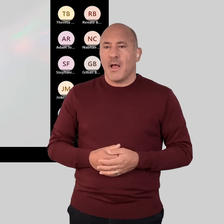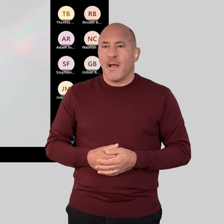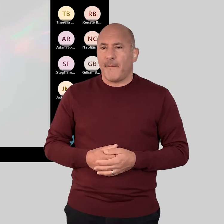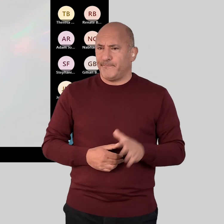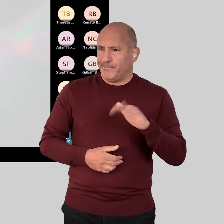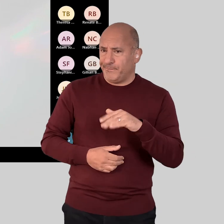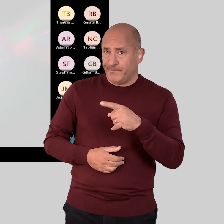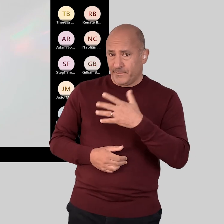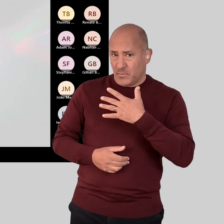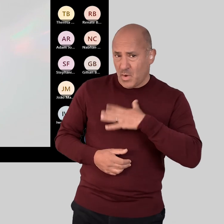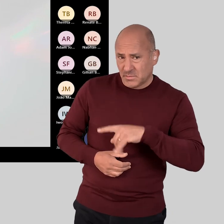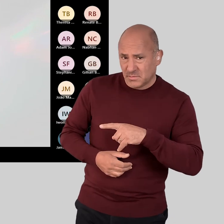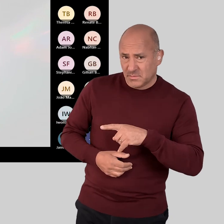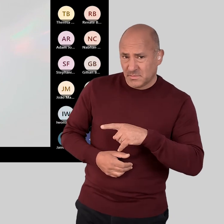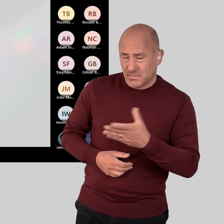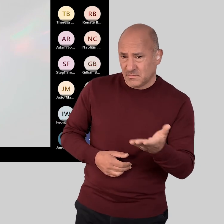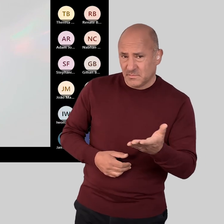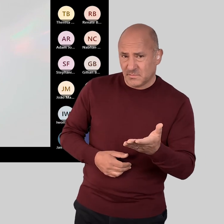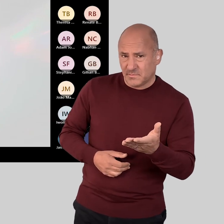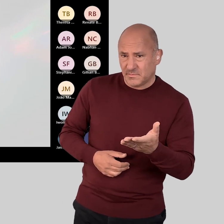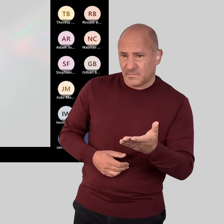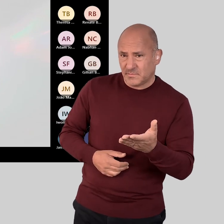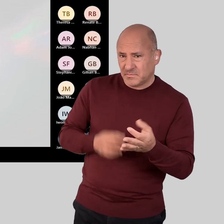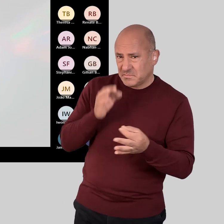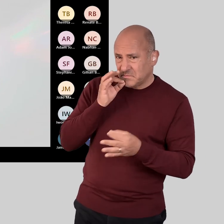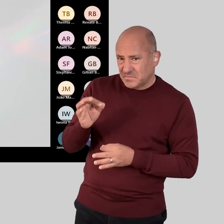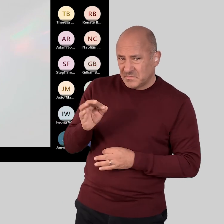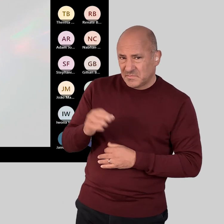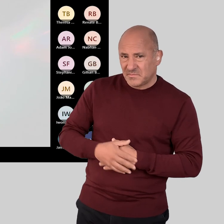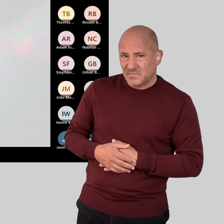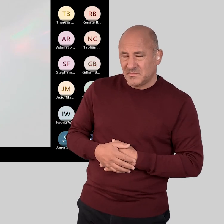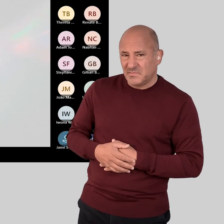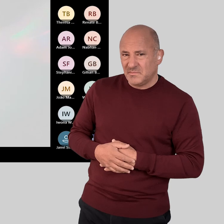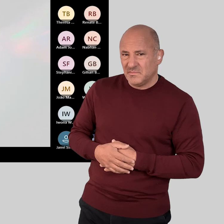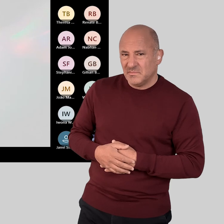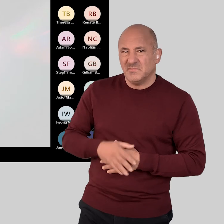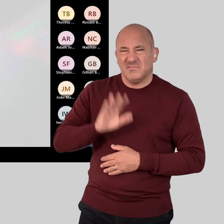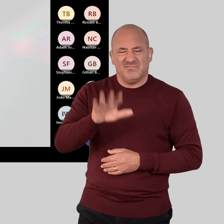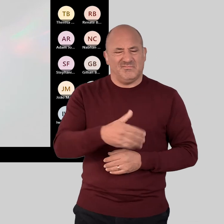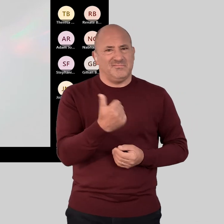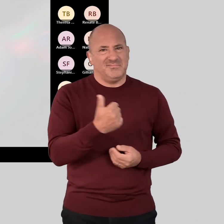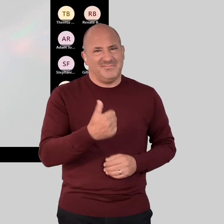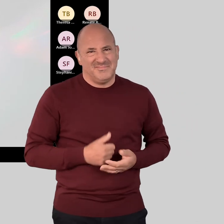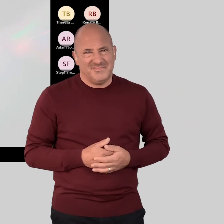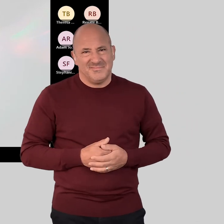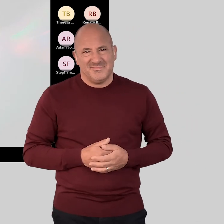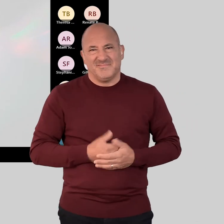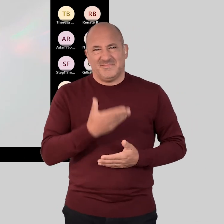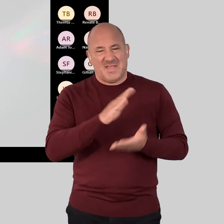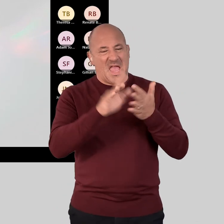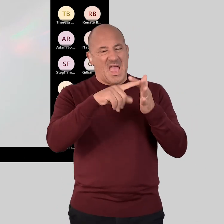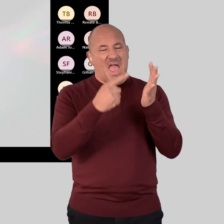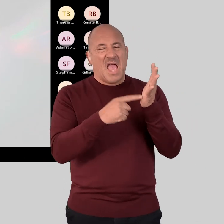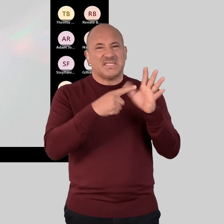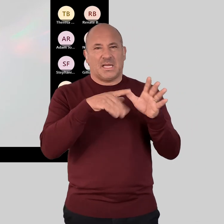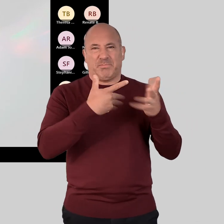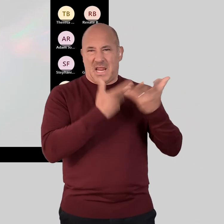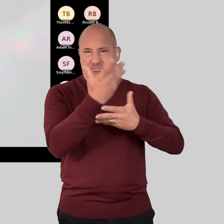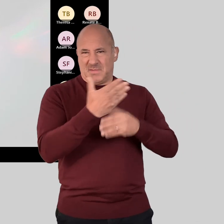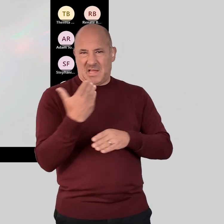there. Yeah. Thank you. Let me check onto the other stage then.